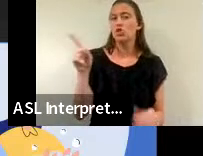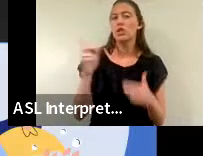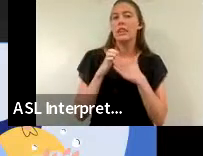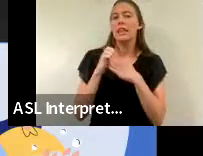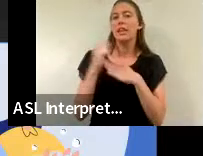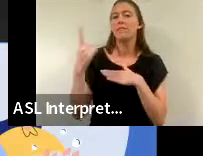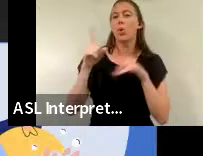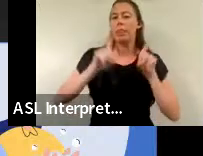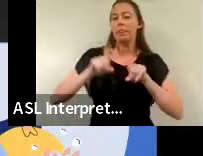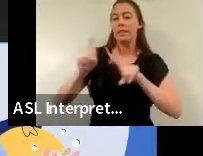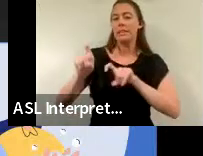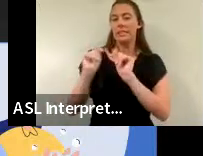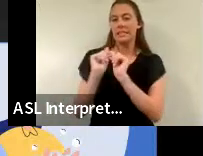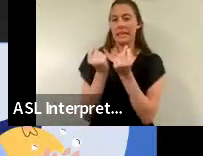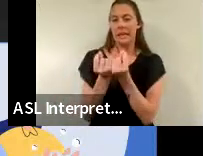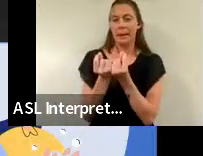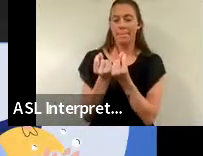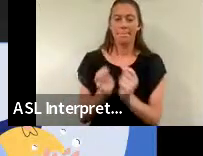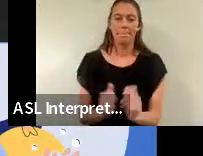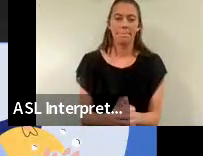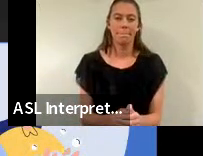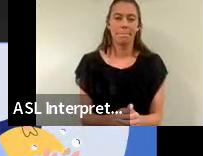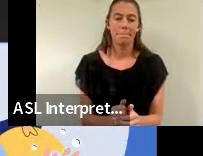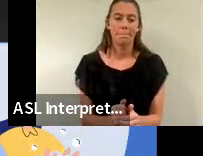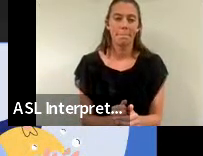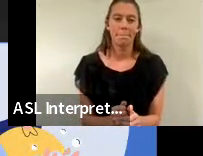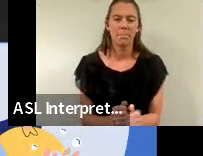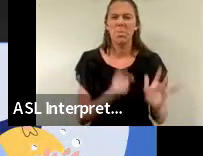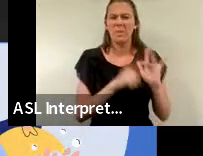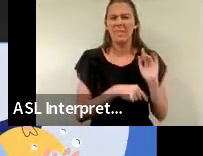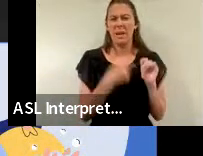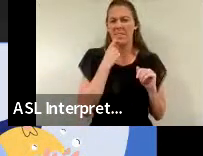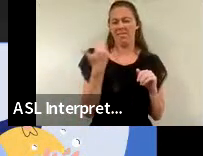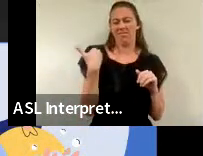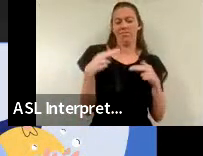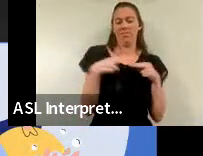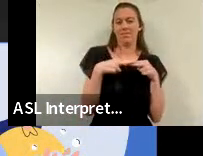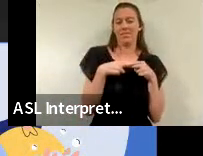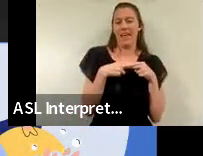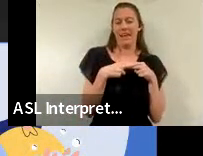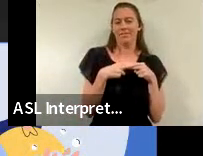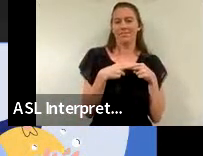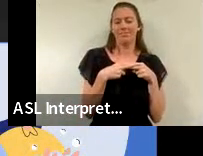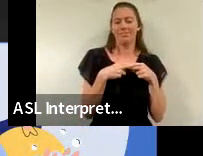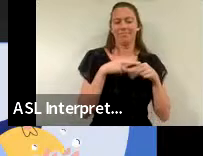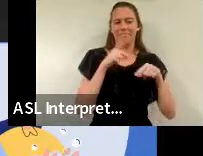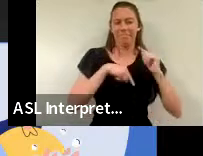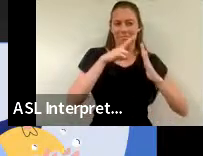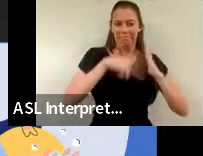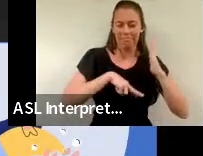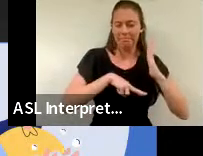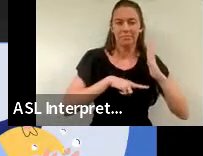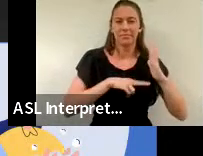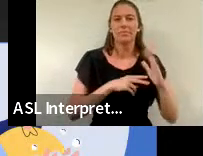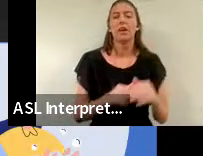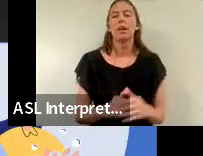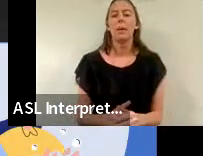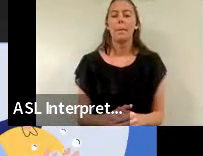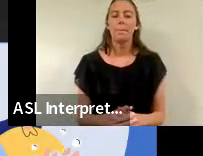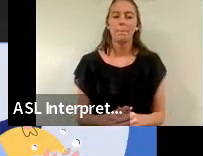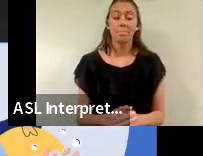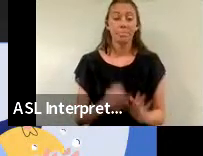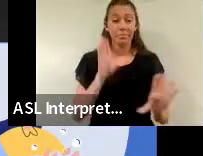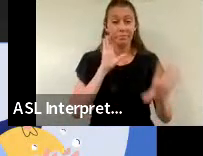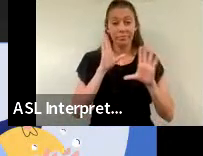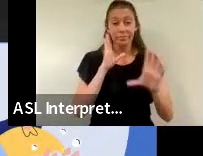We're a little short on time. There we go. So good evening, Vasi. everybody. Great to be with you, and great to see so